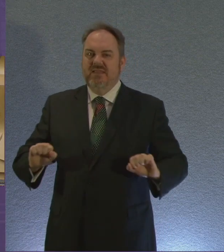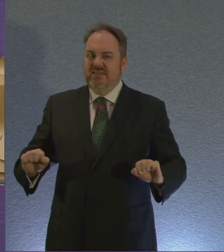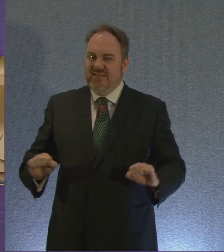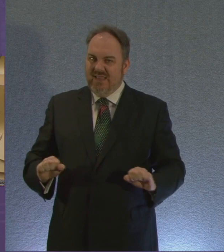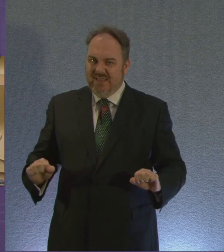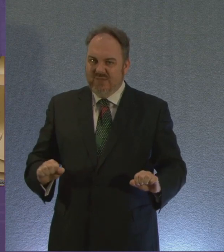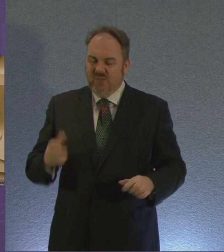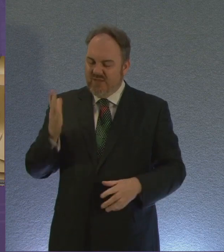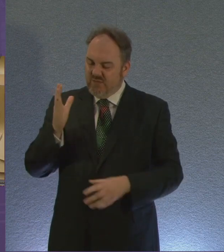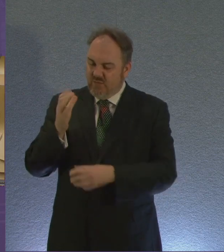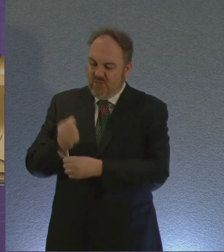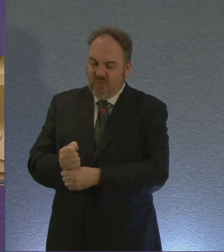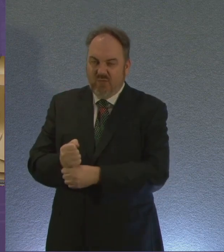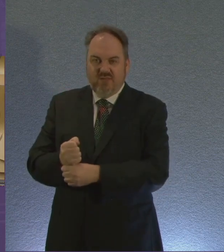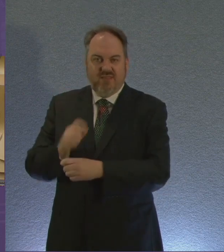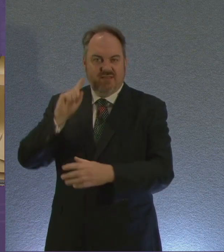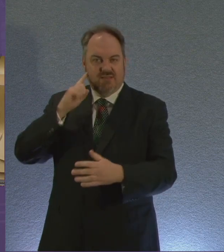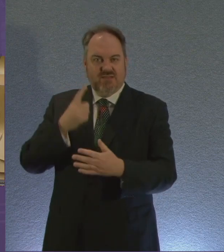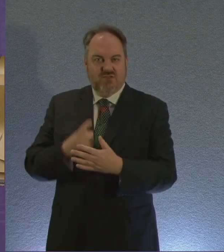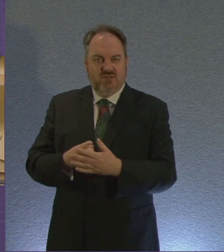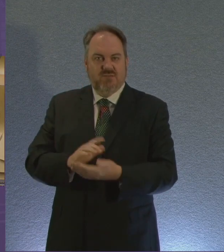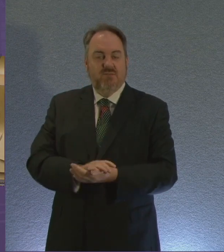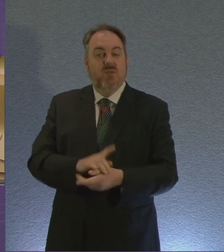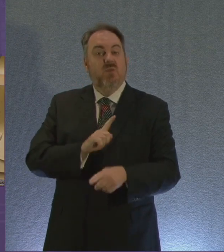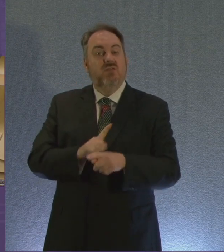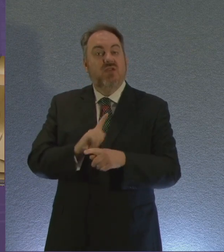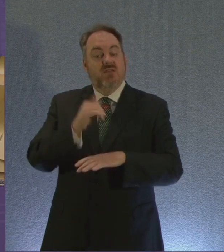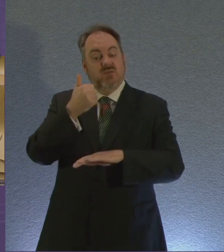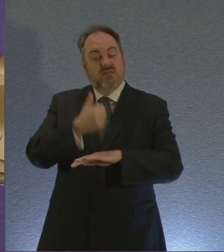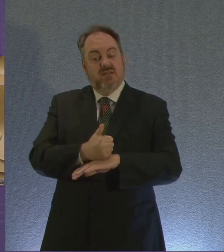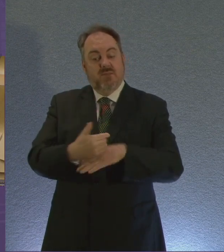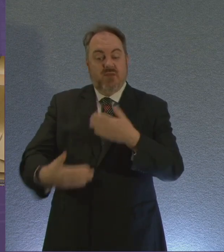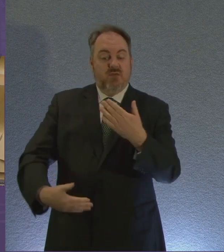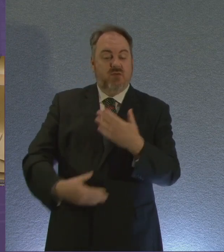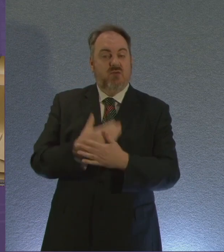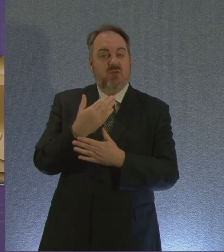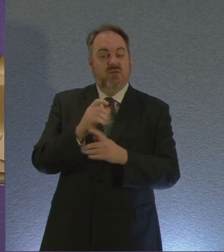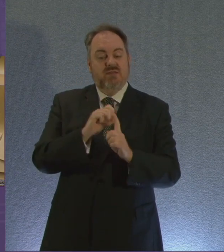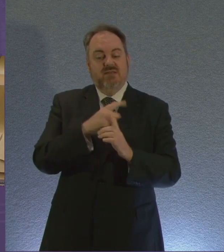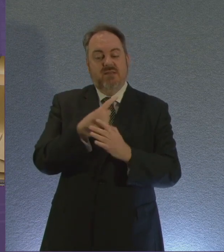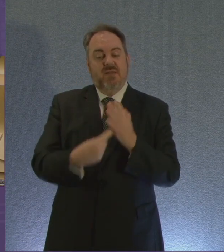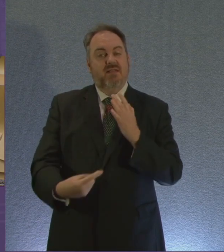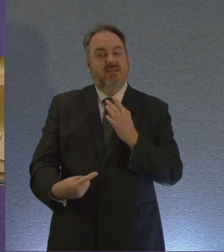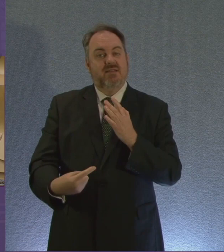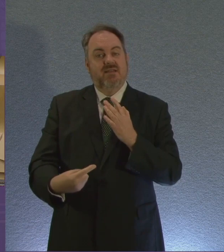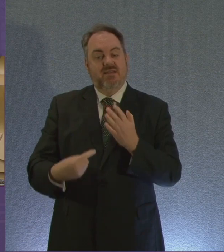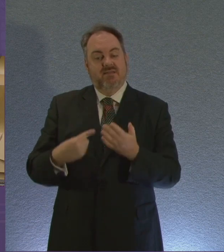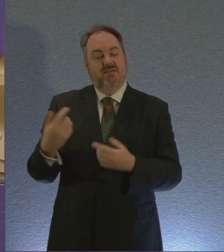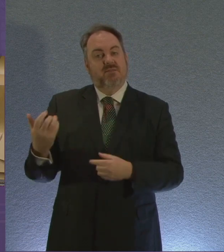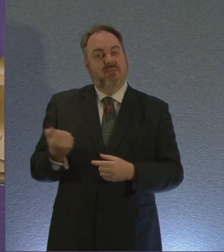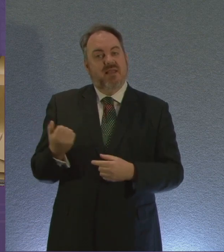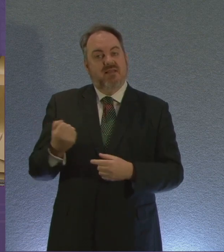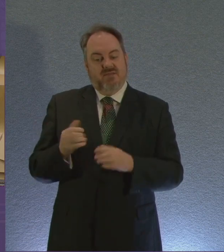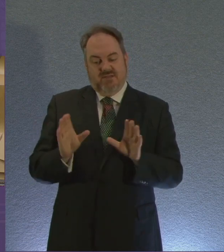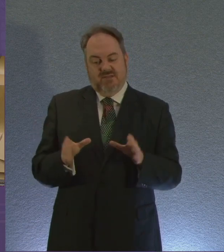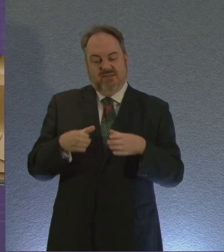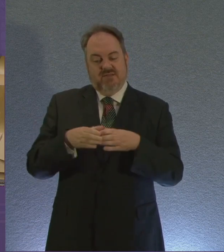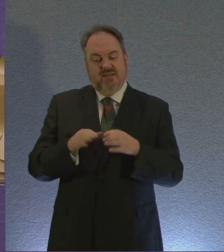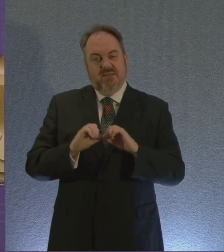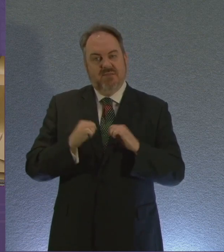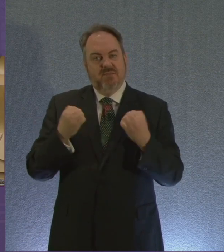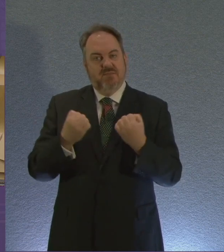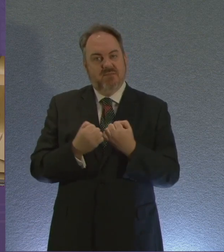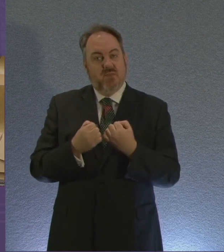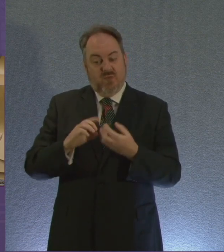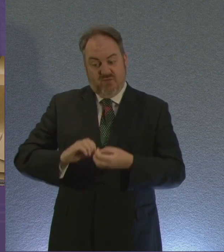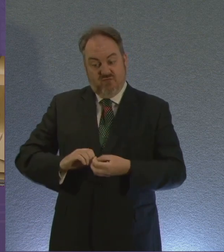to introduce a new disability benefits service to meet expectations people rightly have of us. As with all our work, we have designed that service